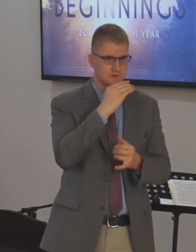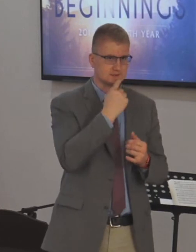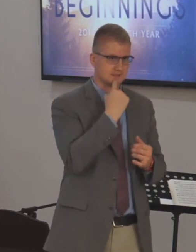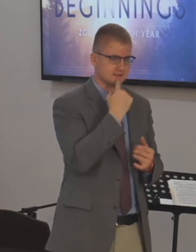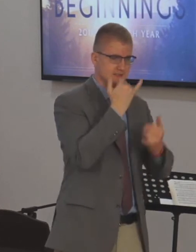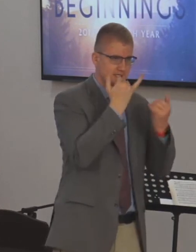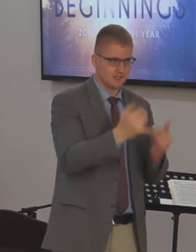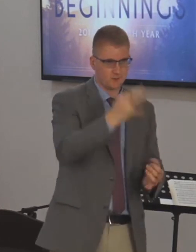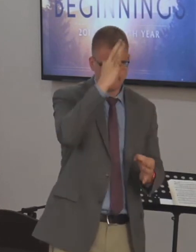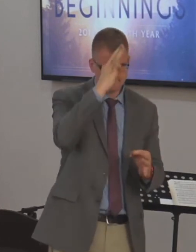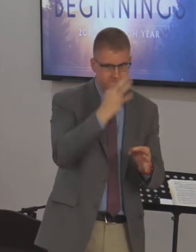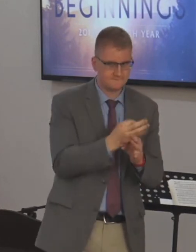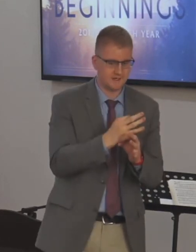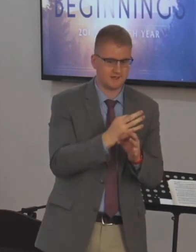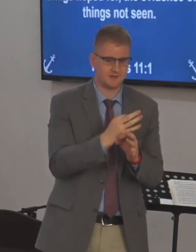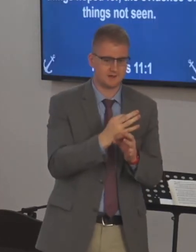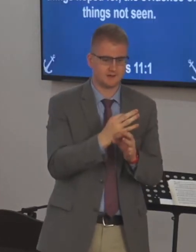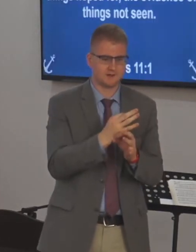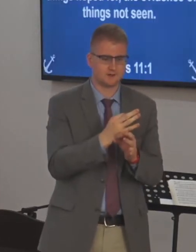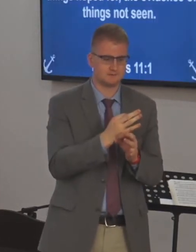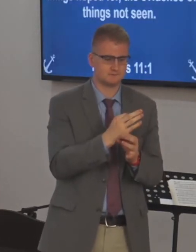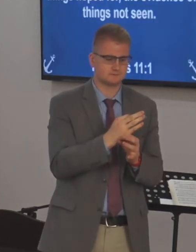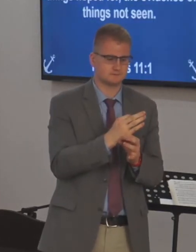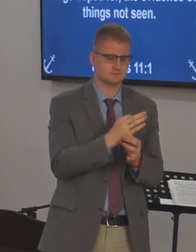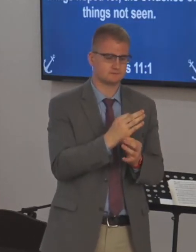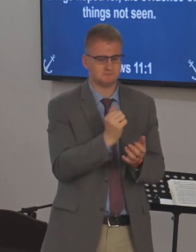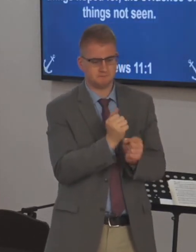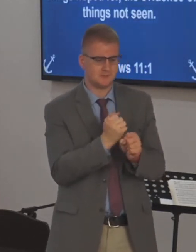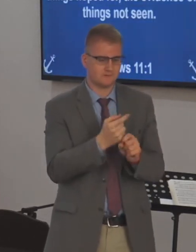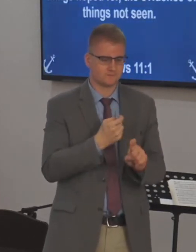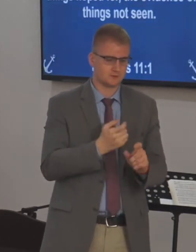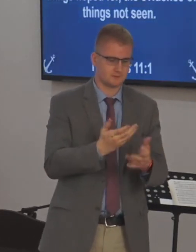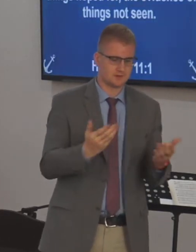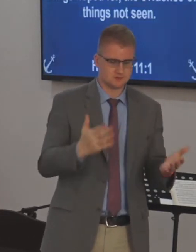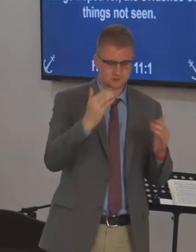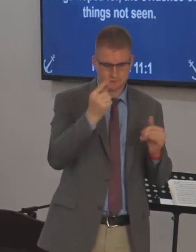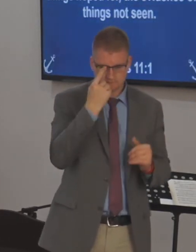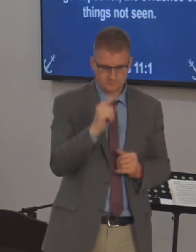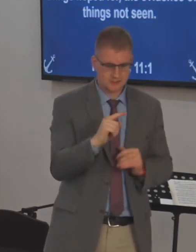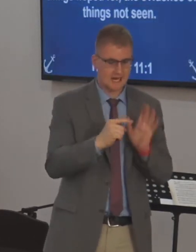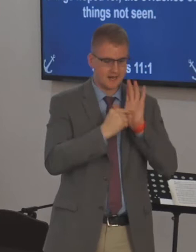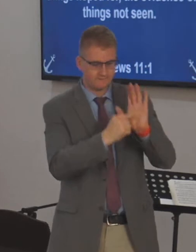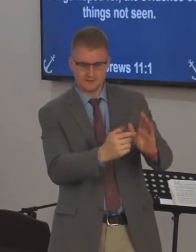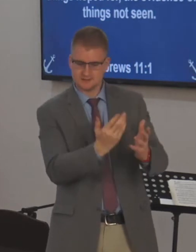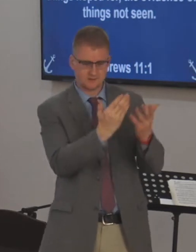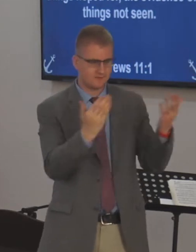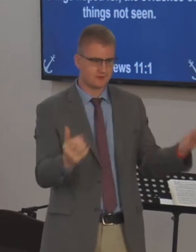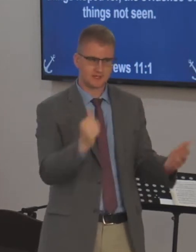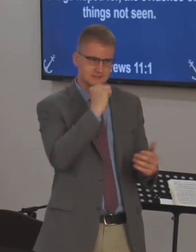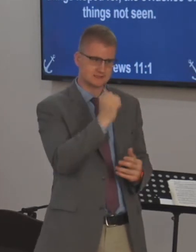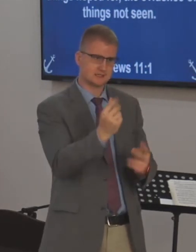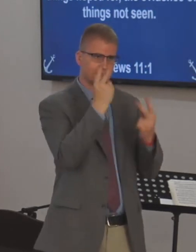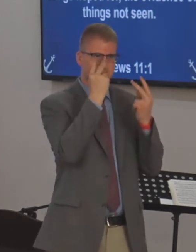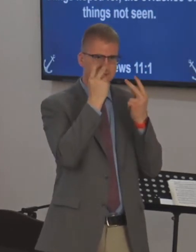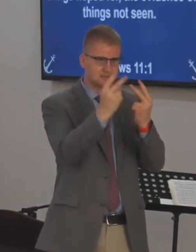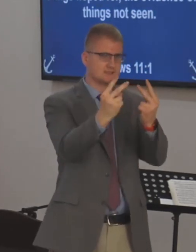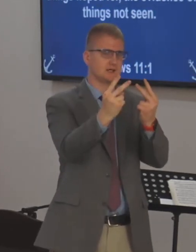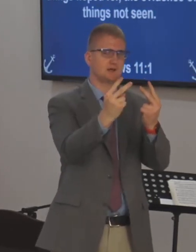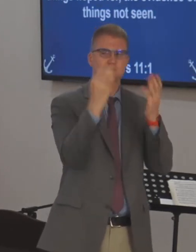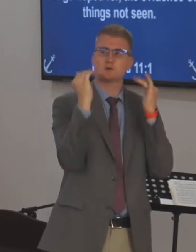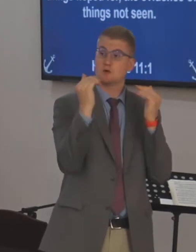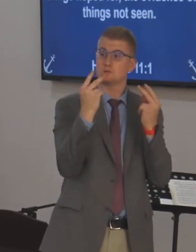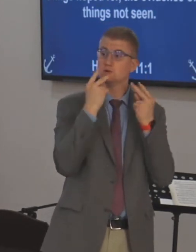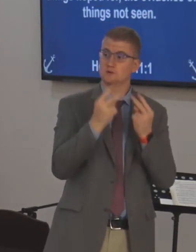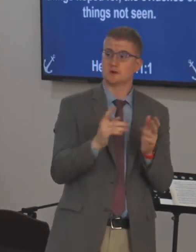the substance of things hoped for, the evidence of things not seen. There you got it right there. I hope you're turning in your